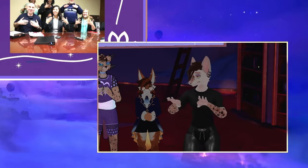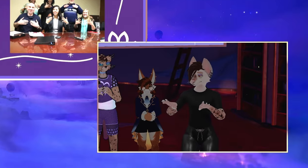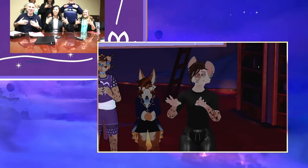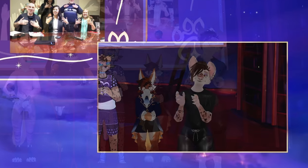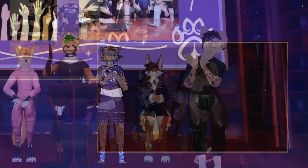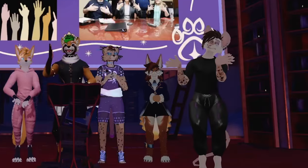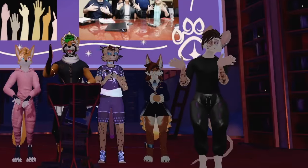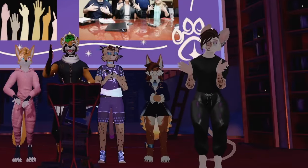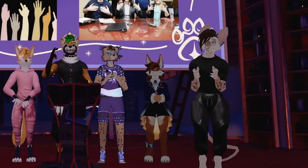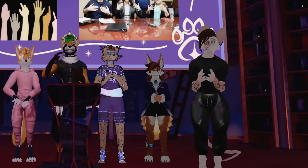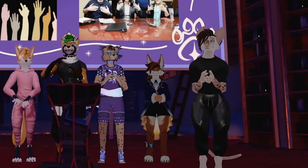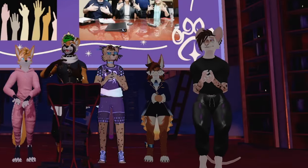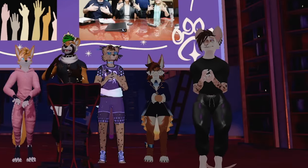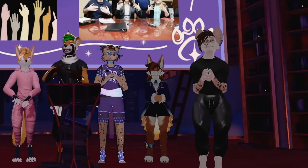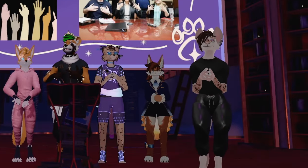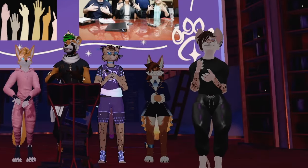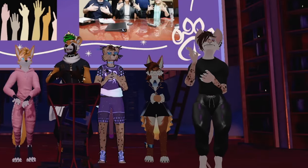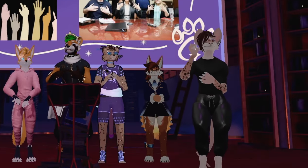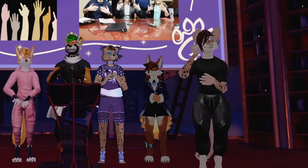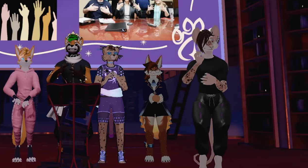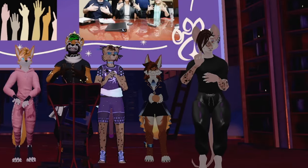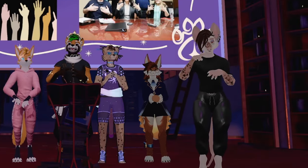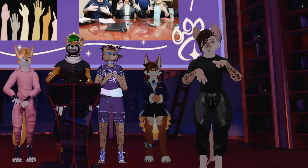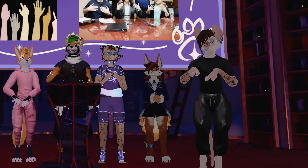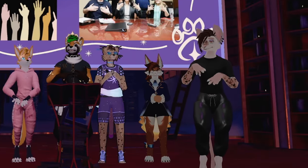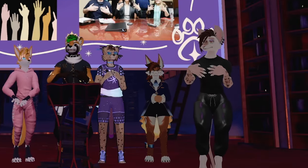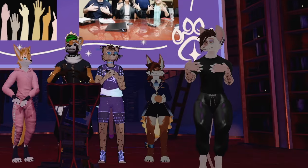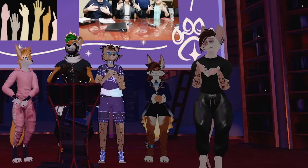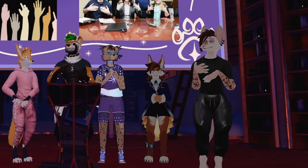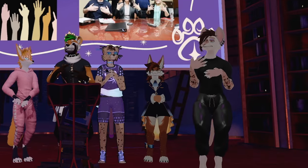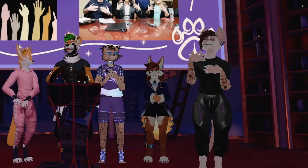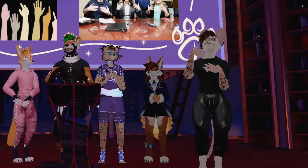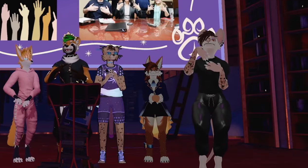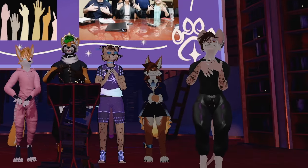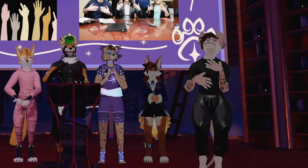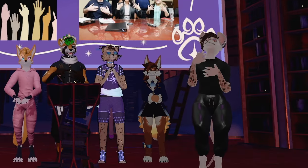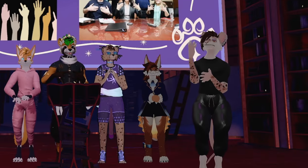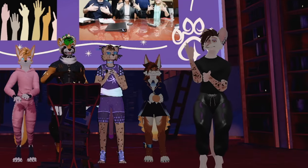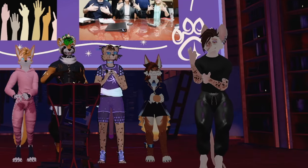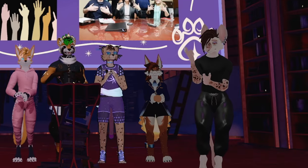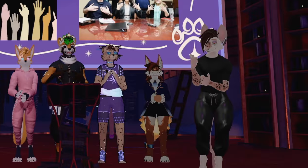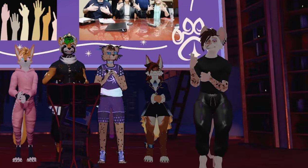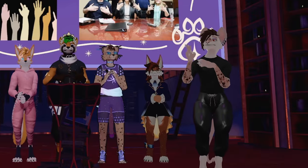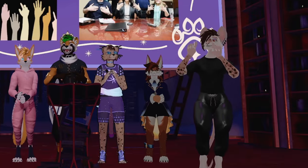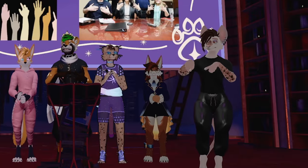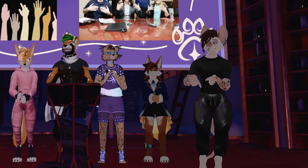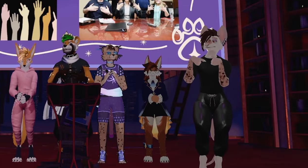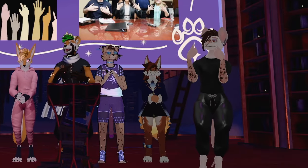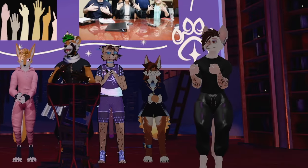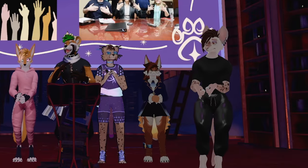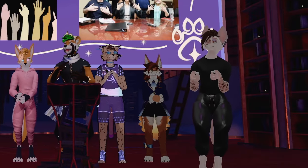Deaf people have their own history, their own shared experiences that really kind of bonds them together as a group. They